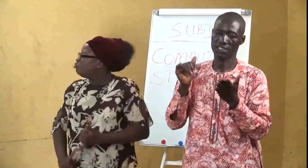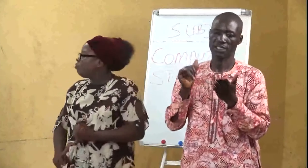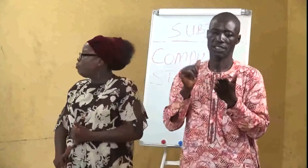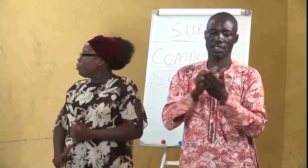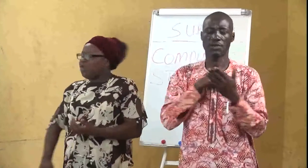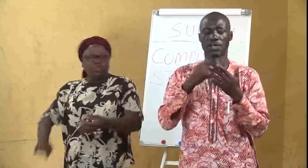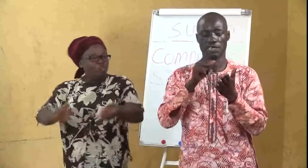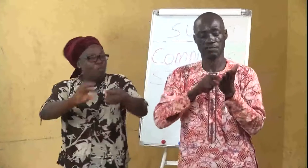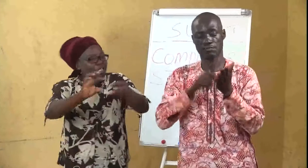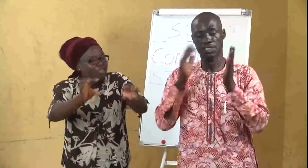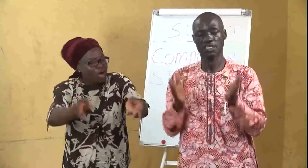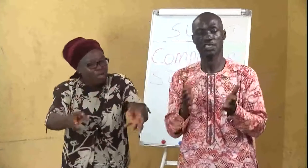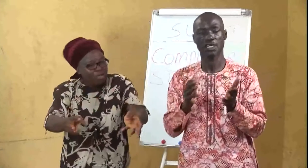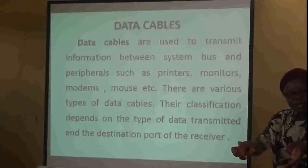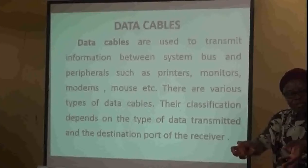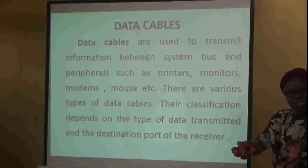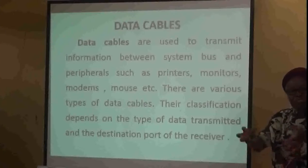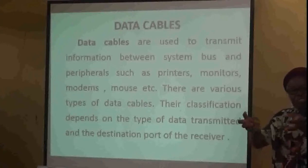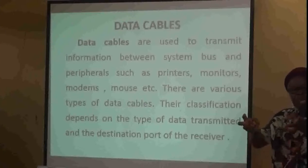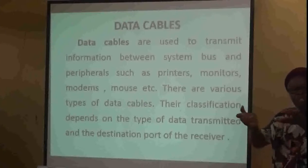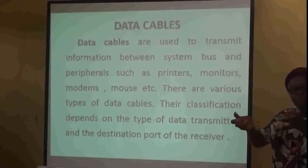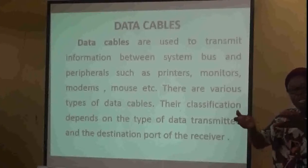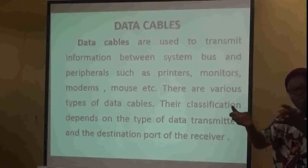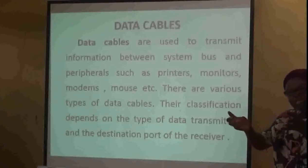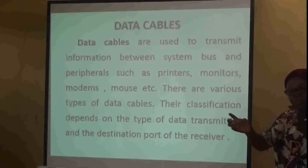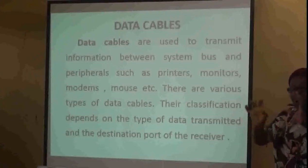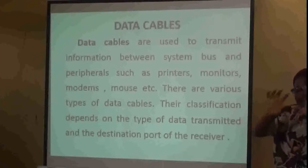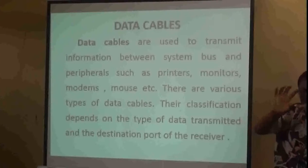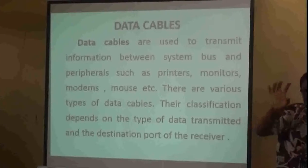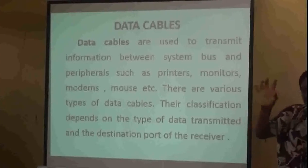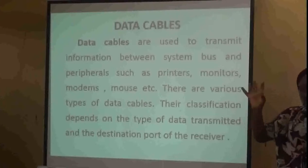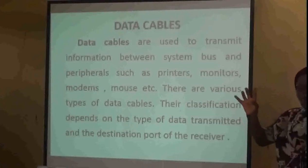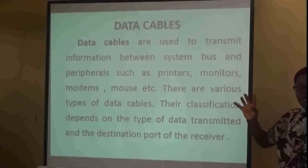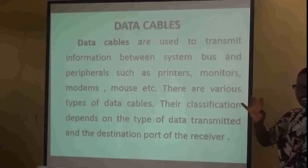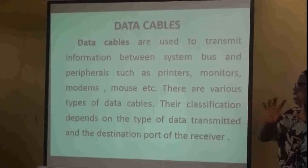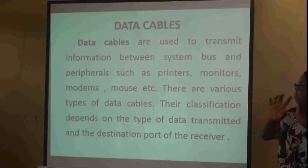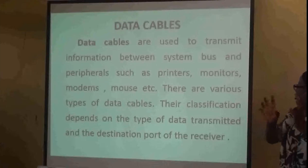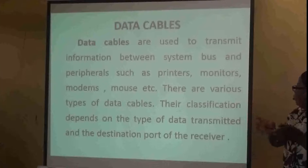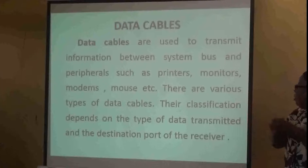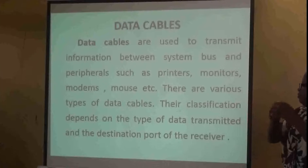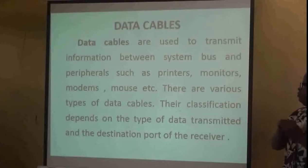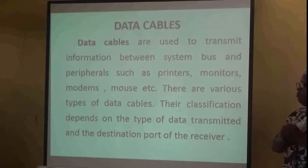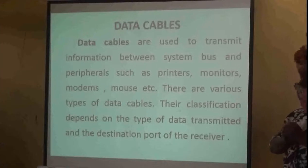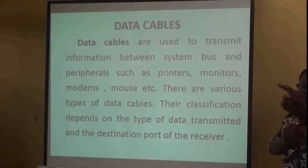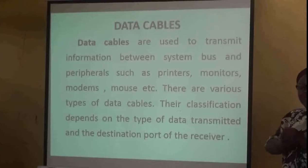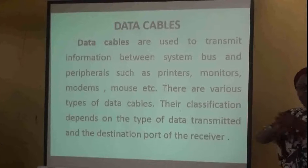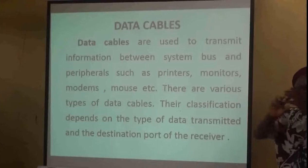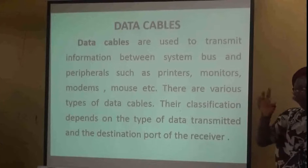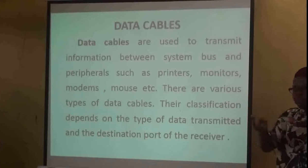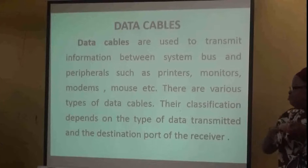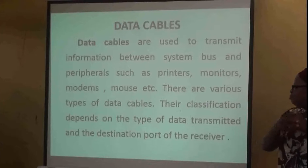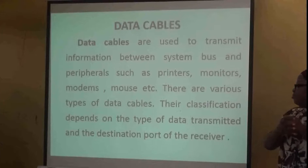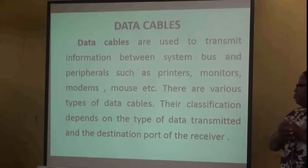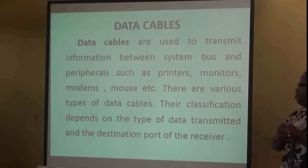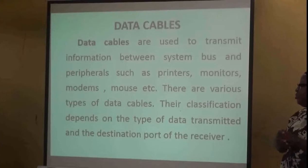printers, your monitor, which is visual display unit, where you are going to see the work that you are doing, the